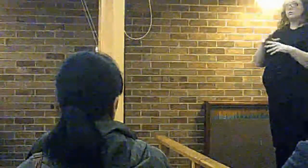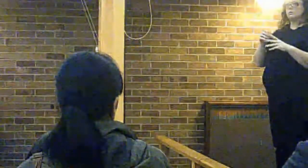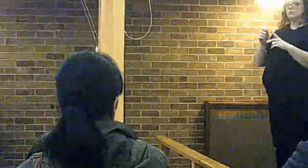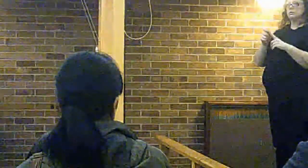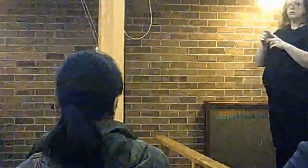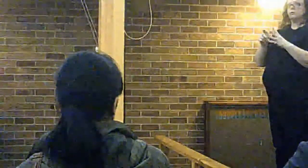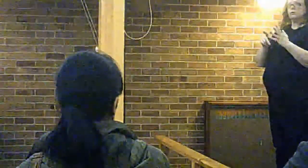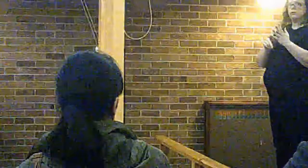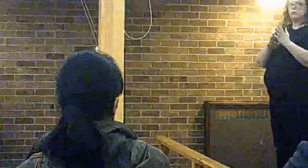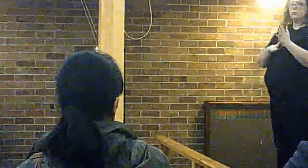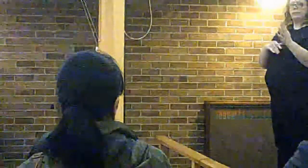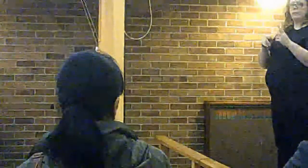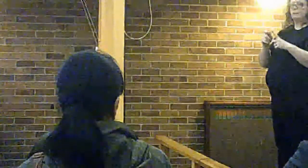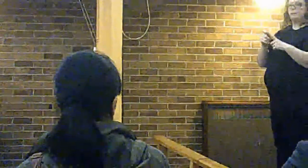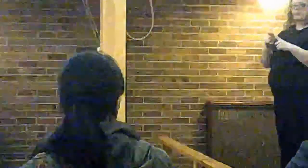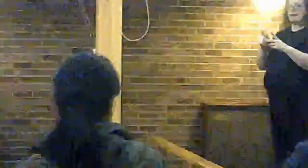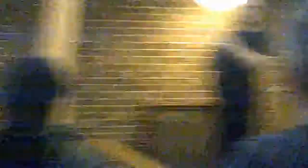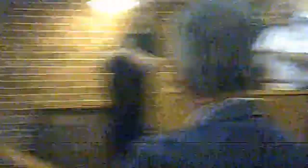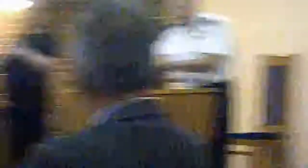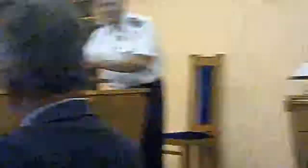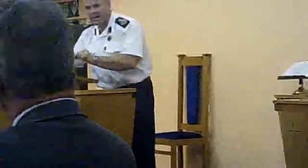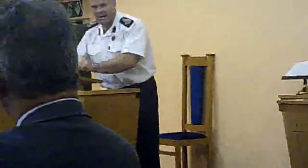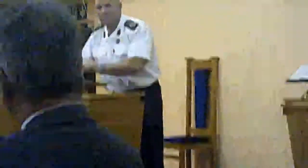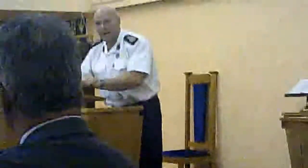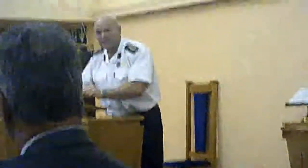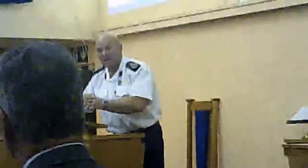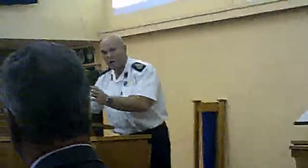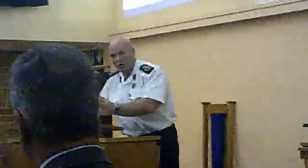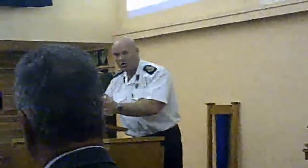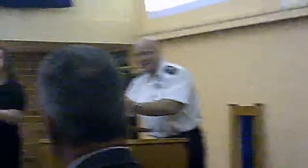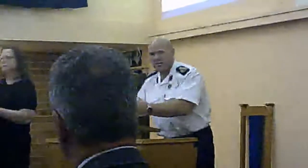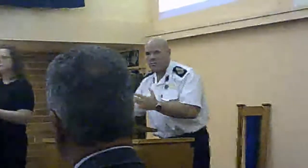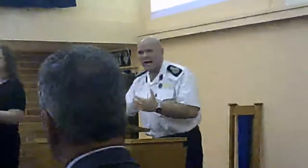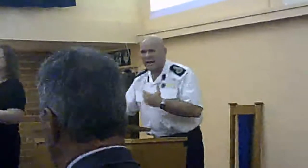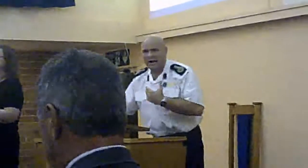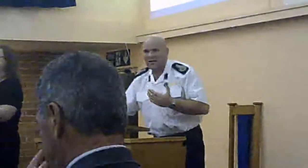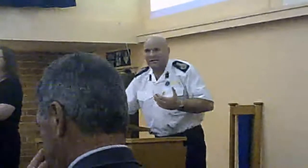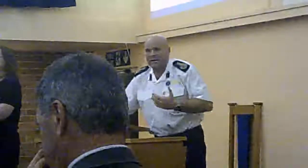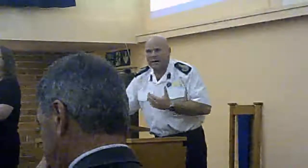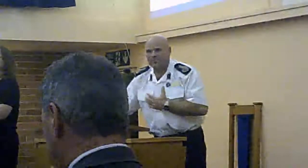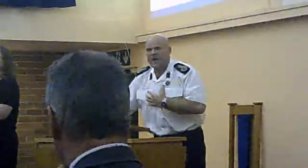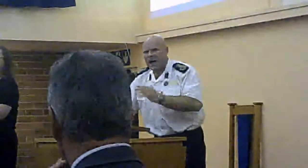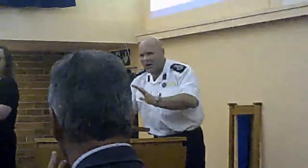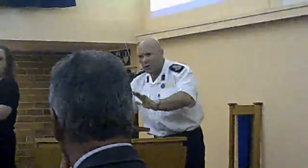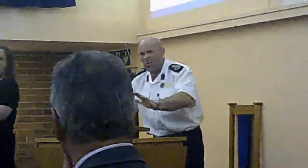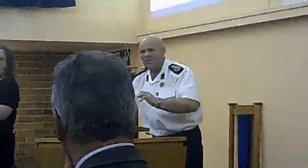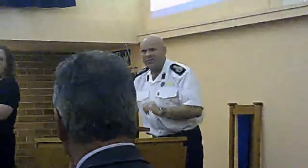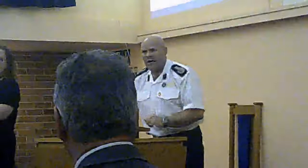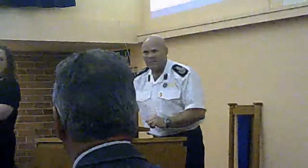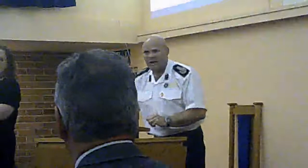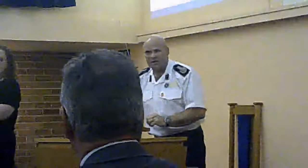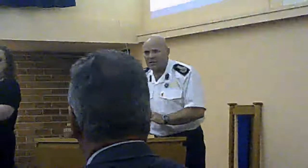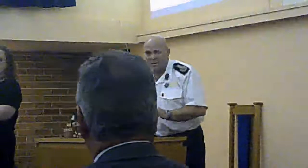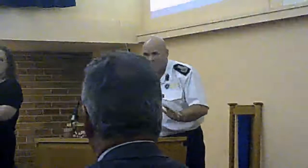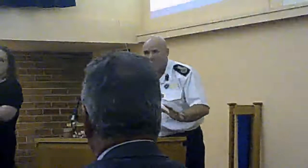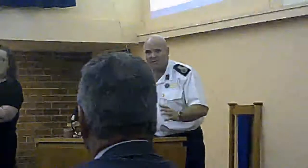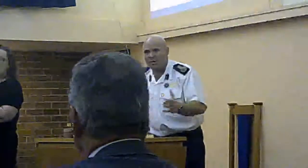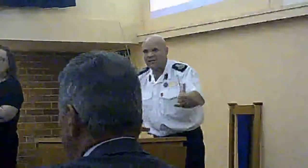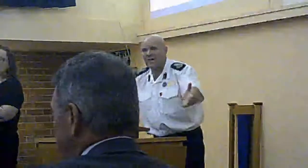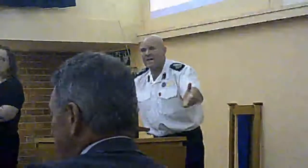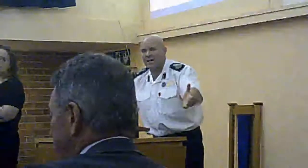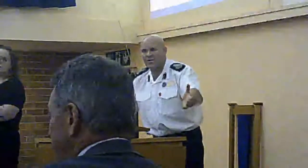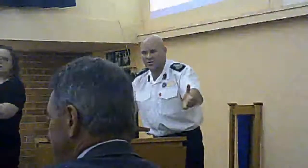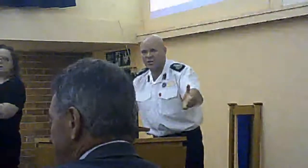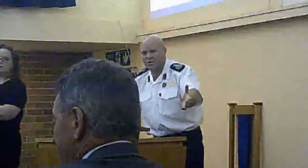of the library. It's in the green belt, according to where I know about fire and rescue. I've